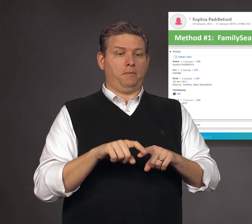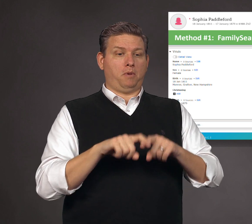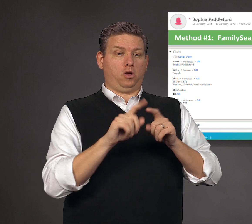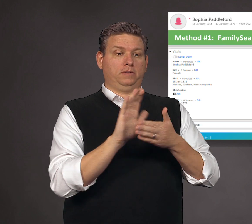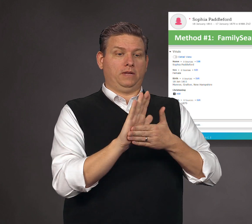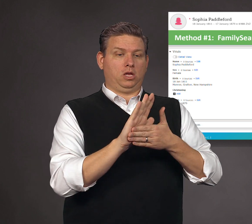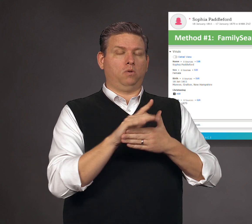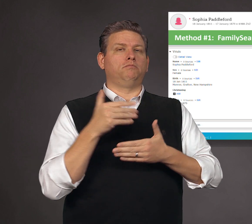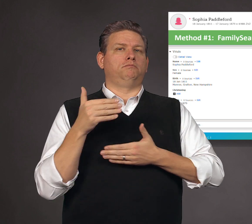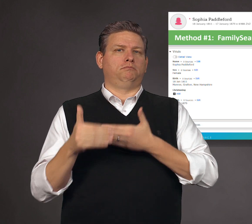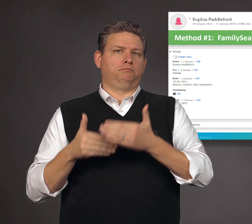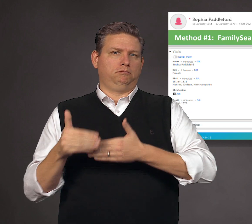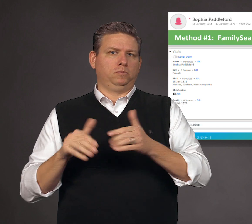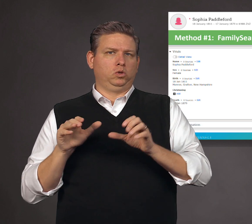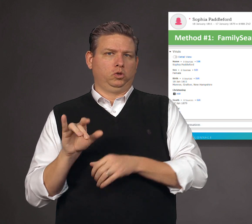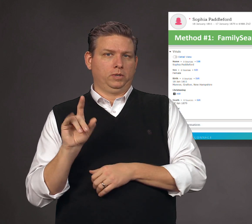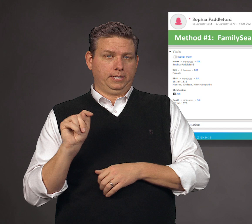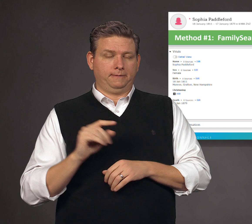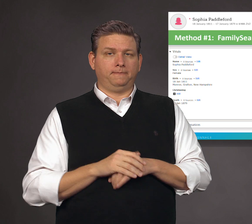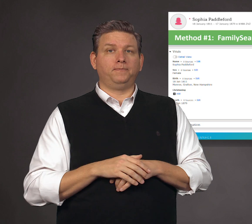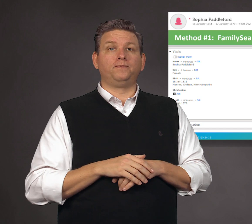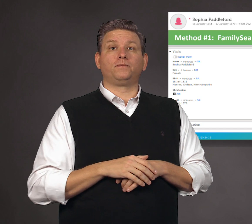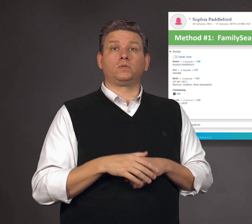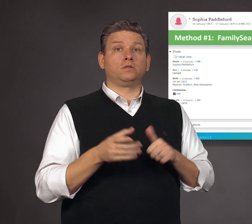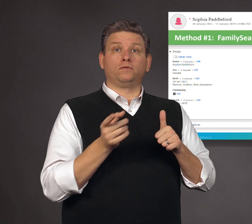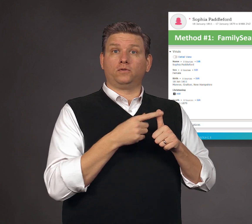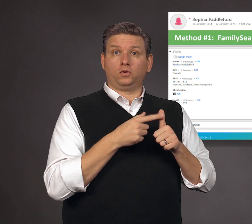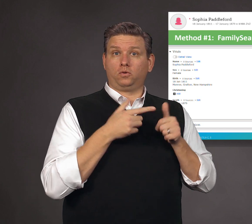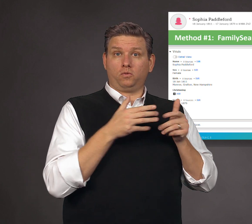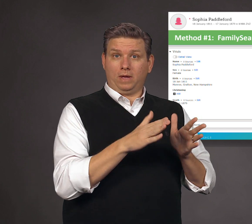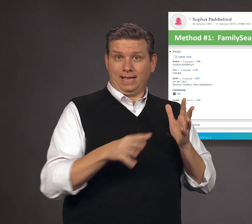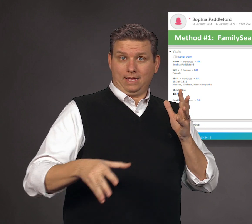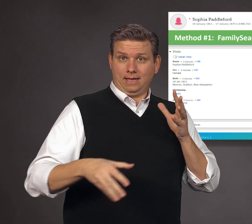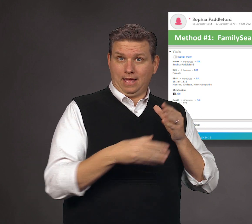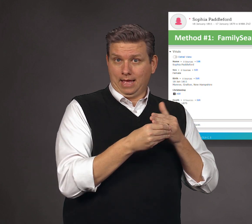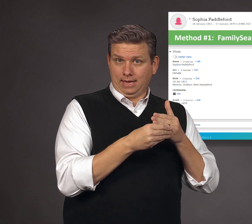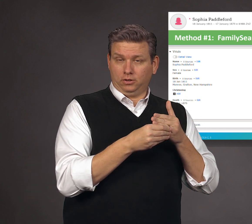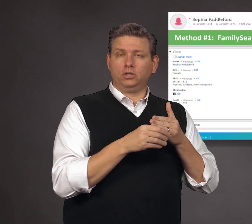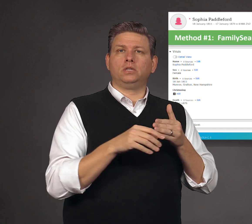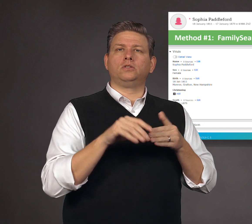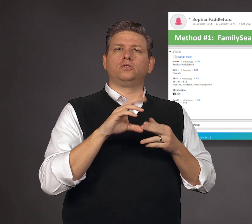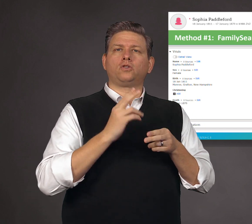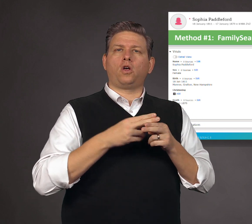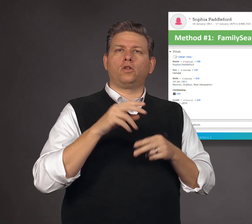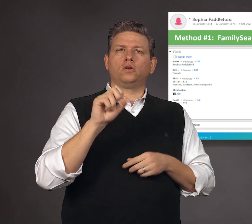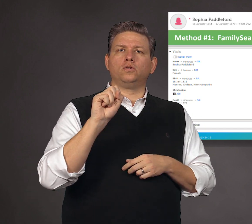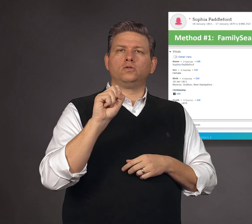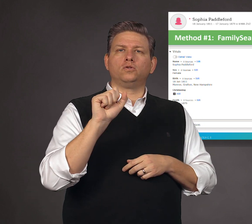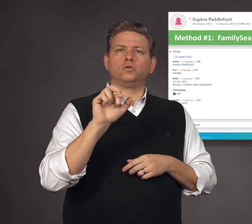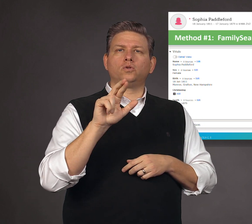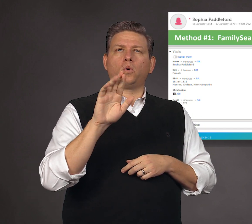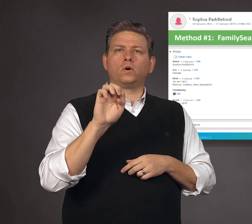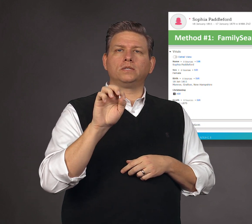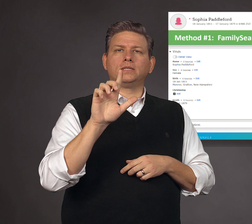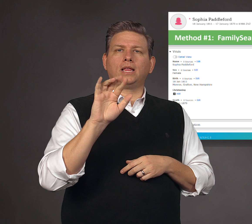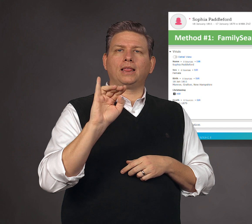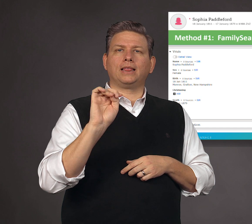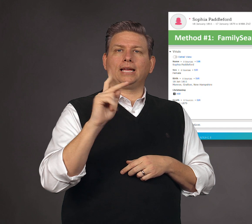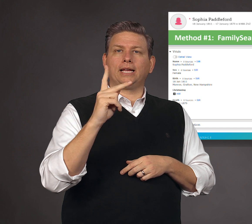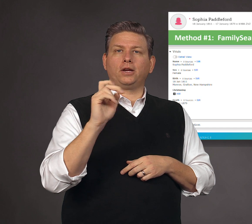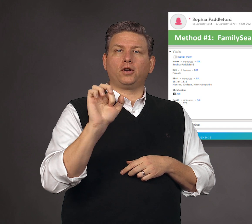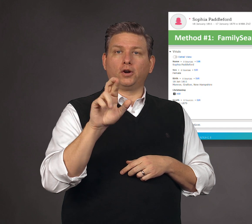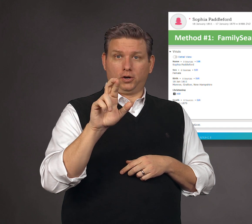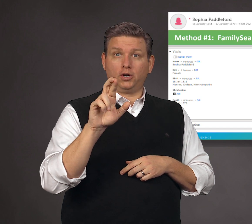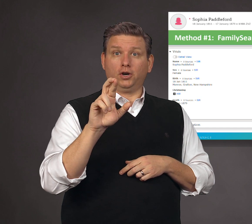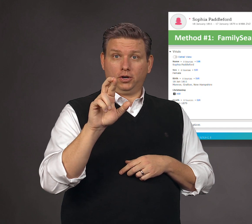that can be employed to attach sources to your ancestors at FamilySearch is called Source Linker. You can use Source Linker anytime